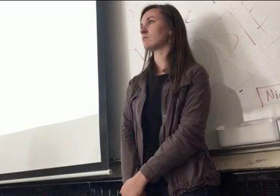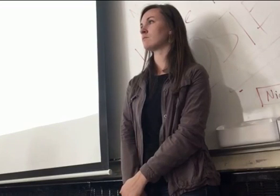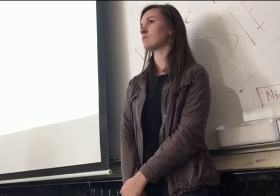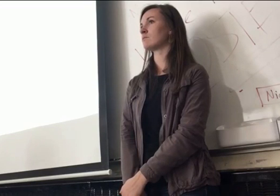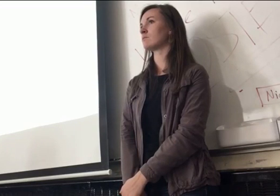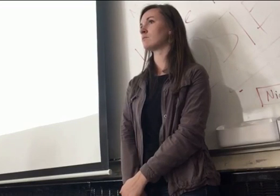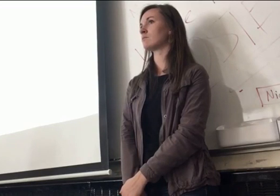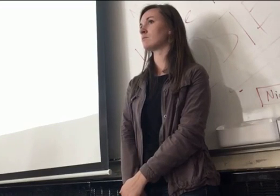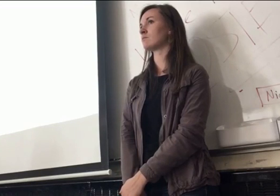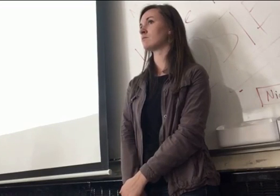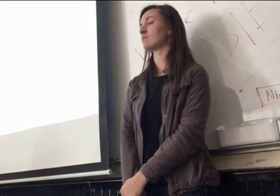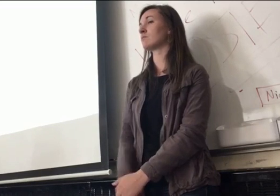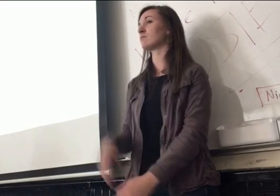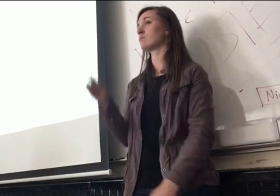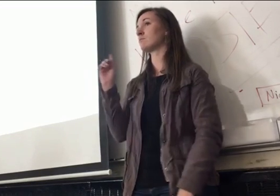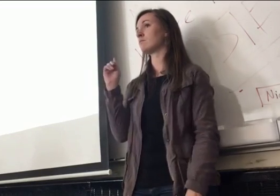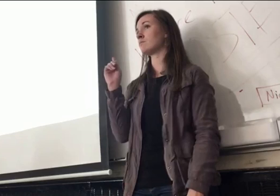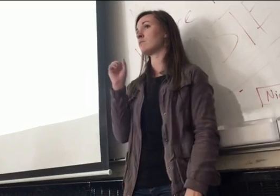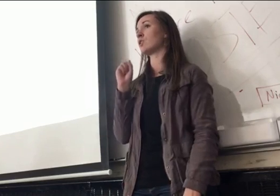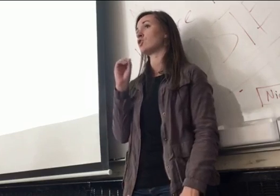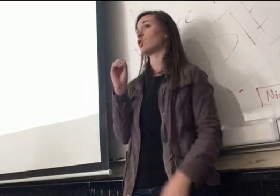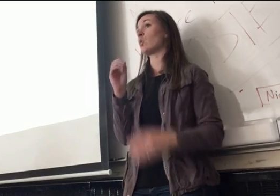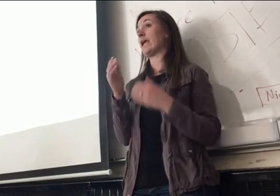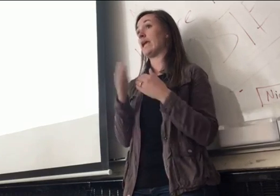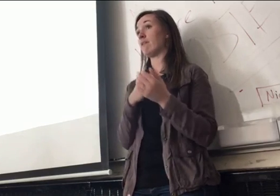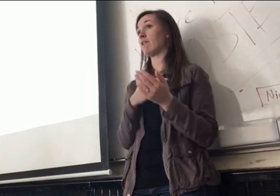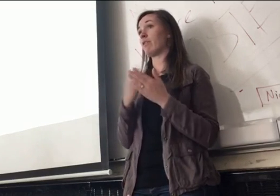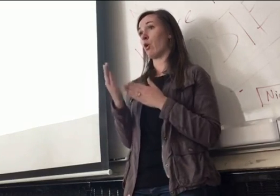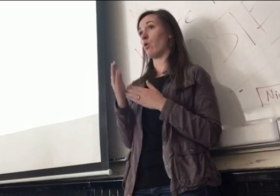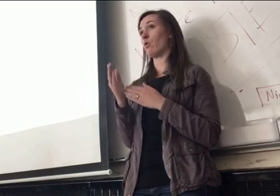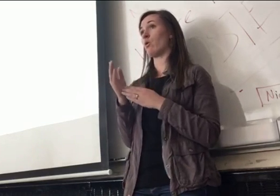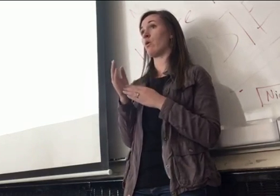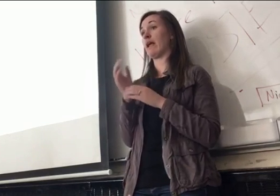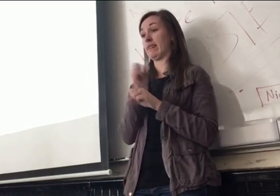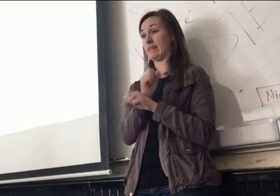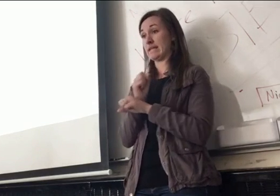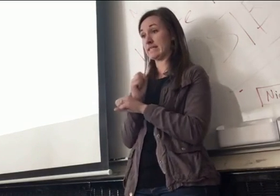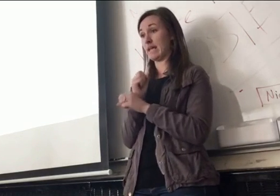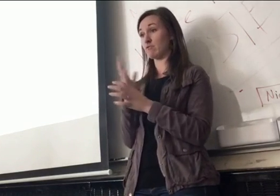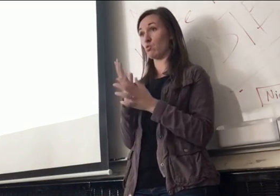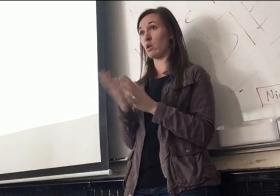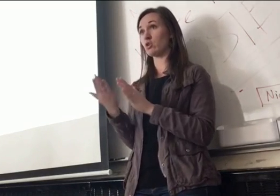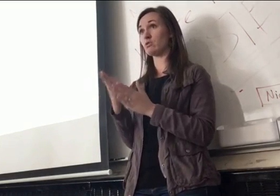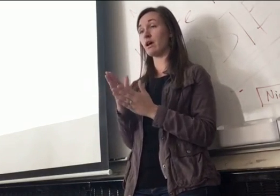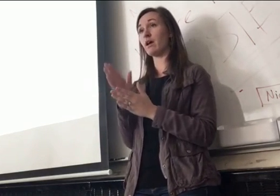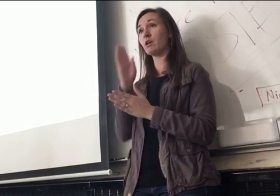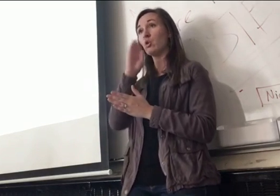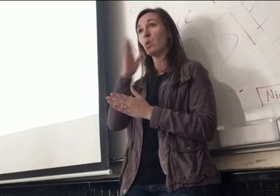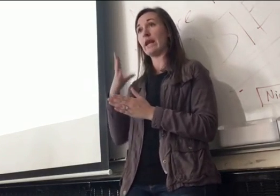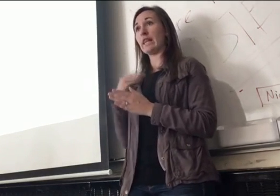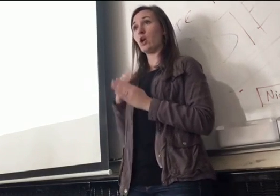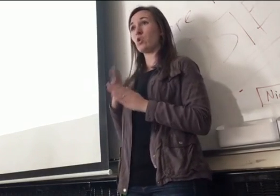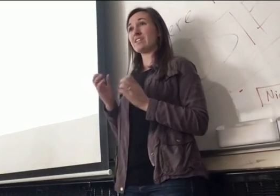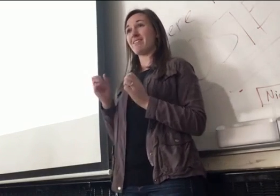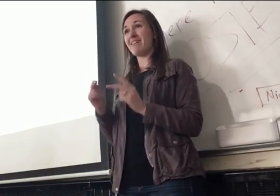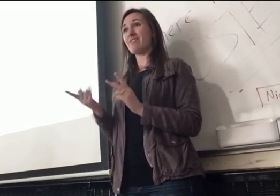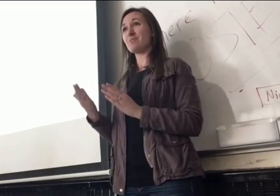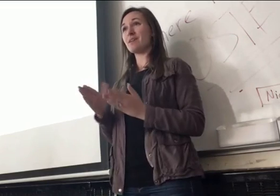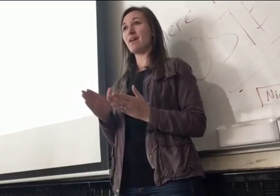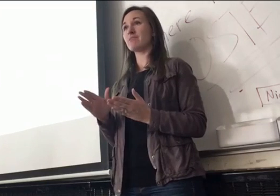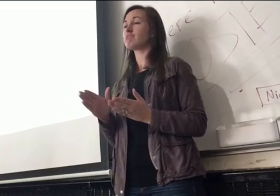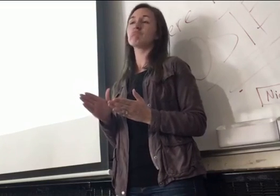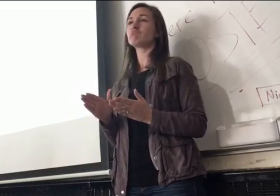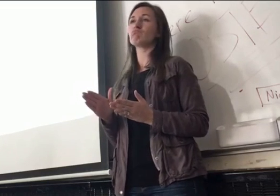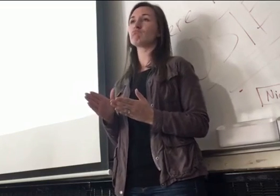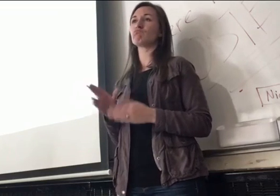severely. So even though they wanted to die, did they let them die? Nope. They forced them. Oftentimes when